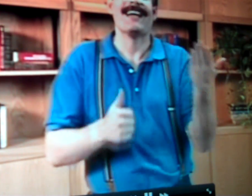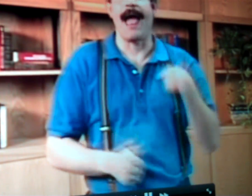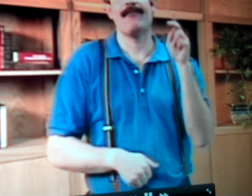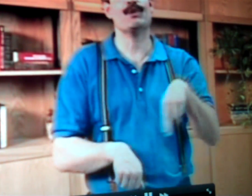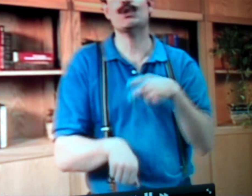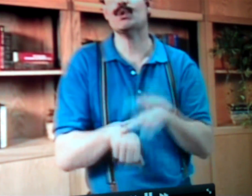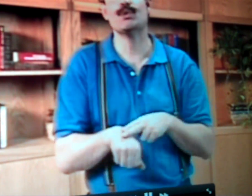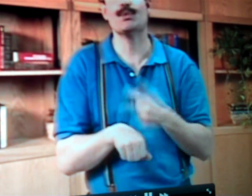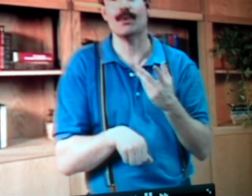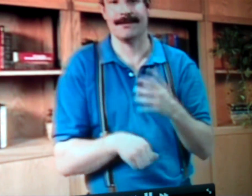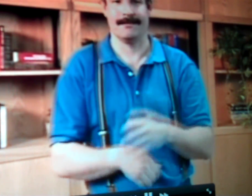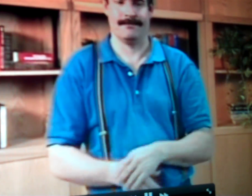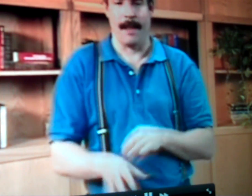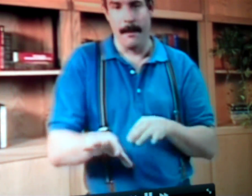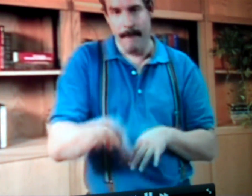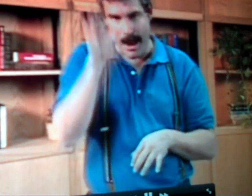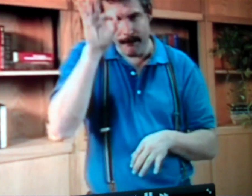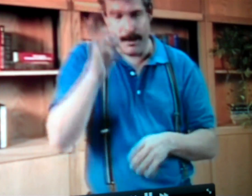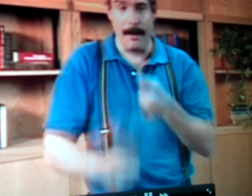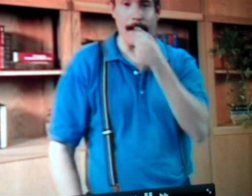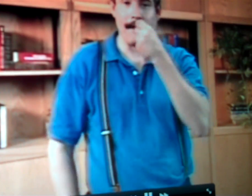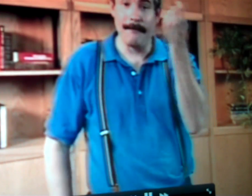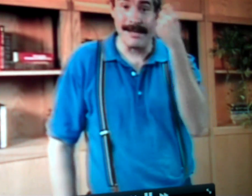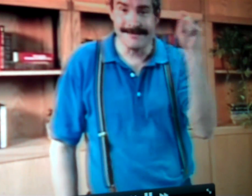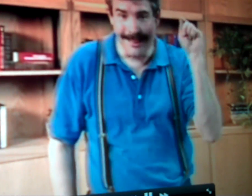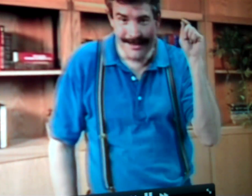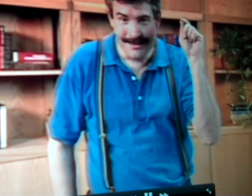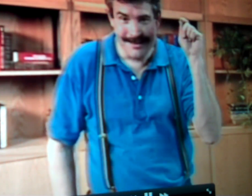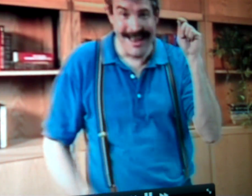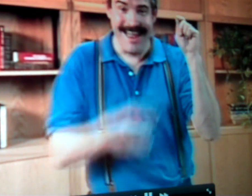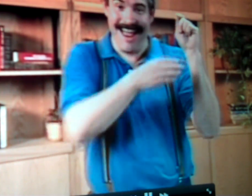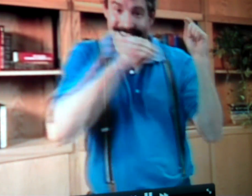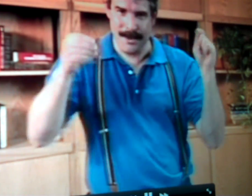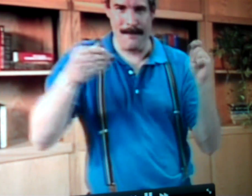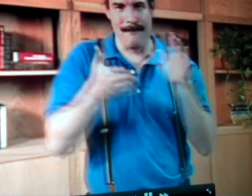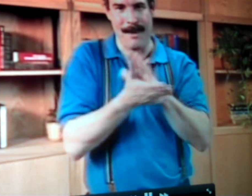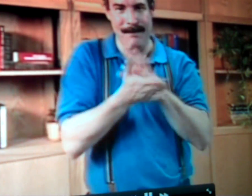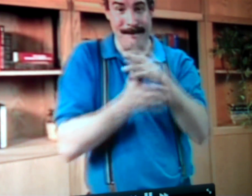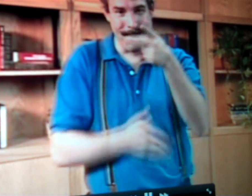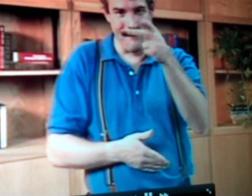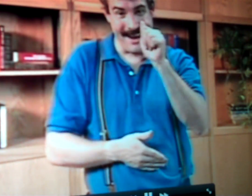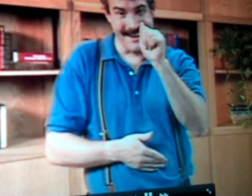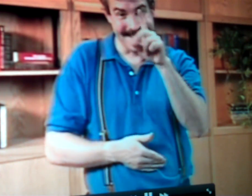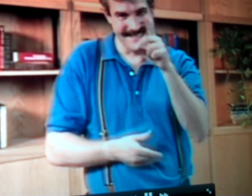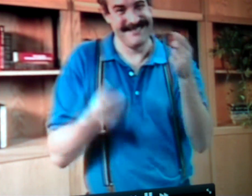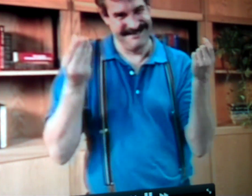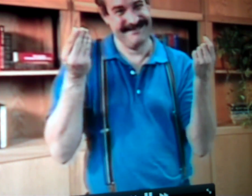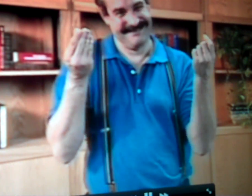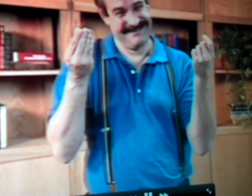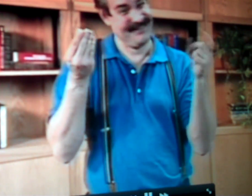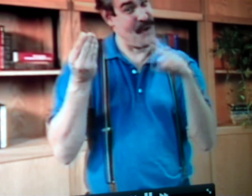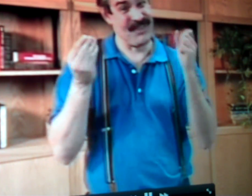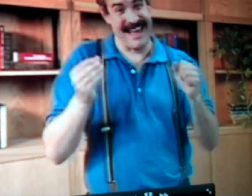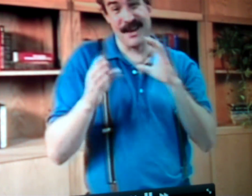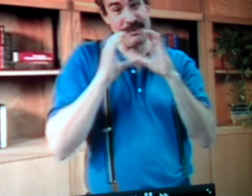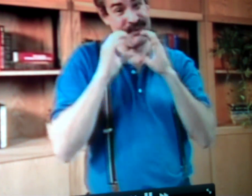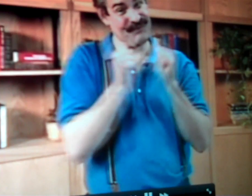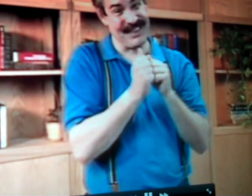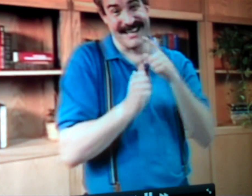culture. But it was one thing I needed to get used to. I always brought a pencil and paper with me everywhere